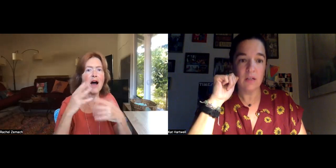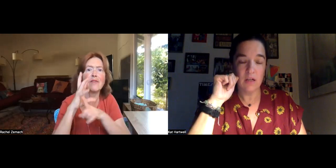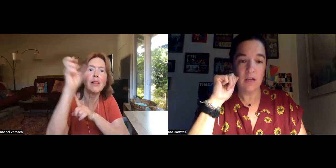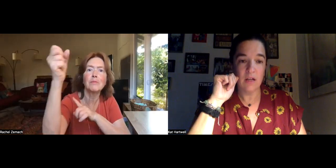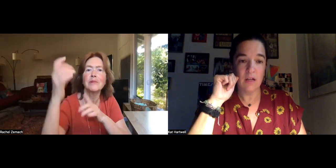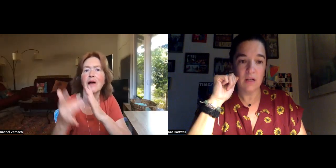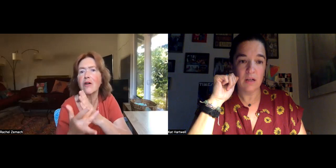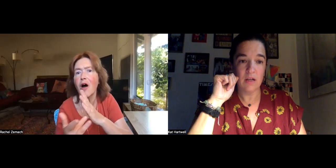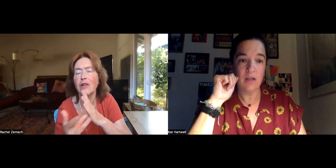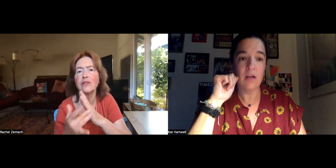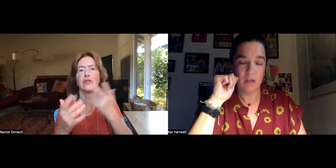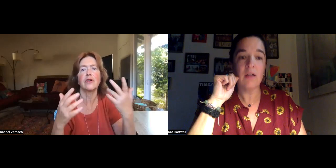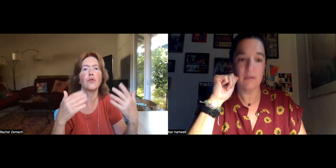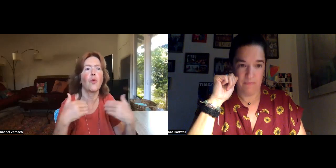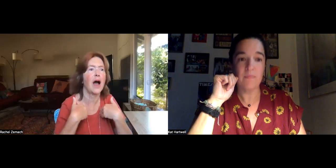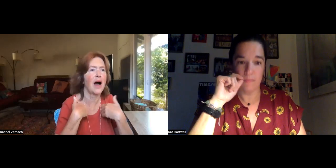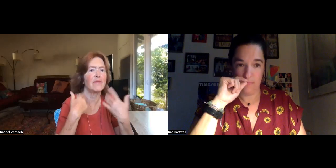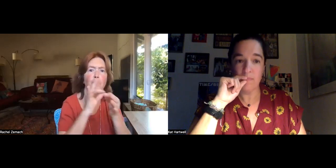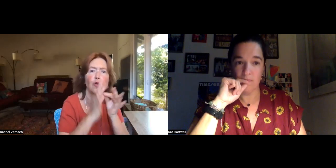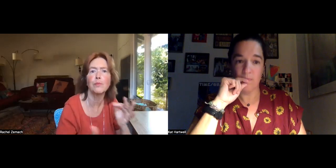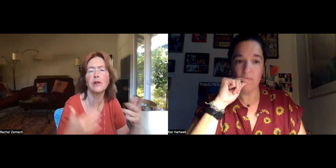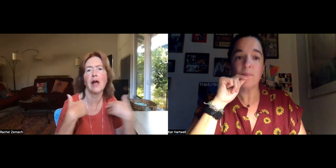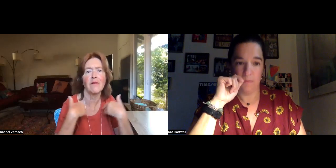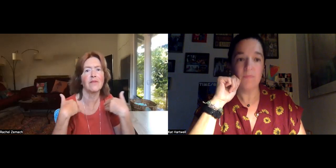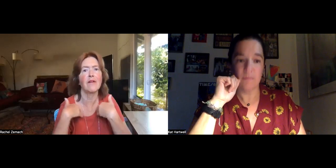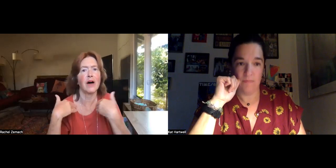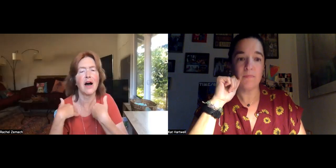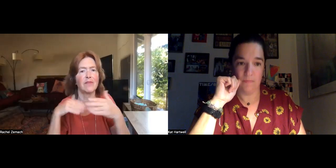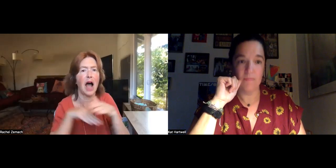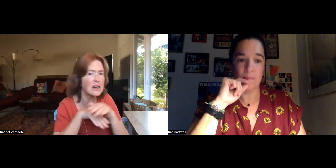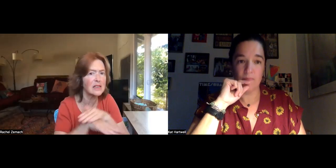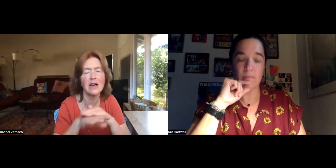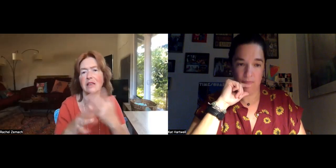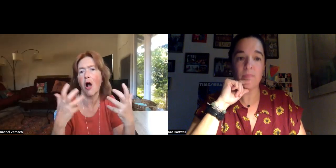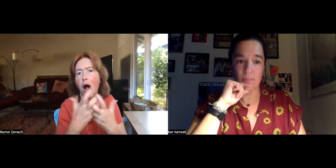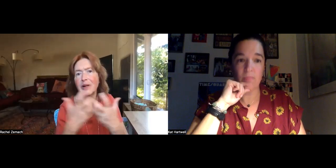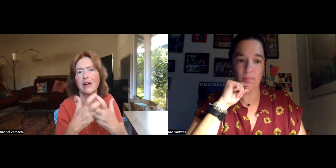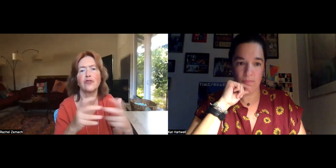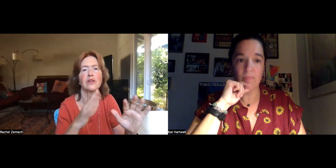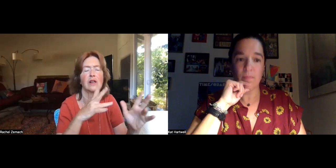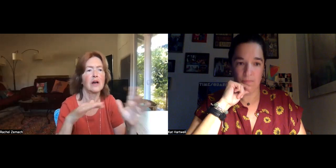have technology, serpent has access accommodation.